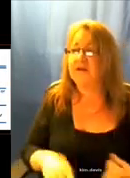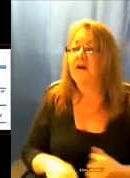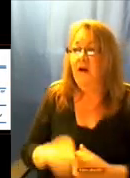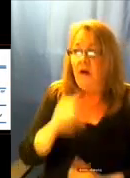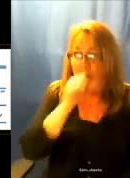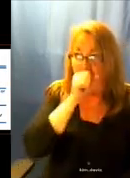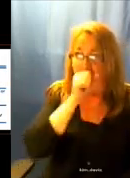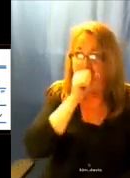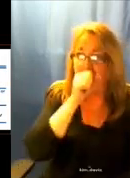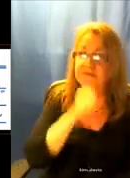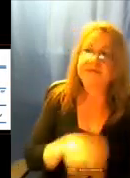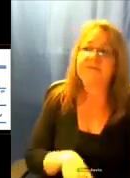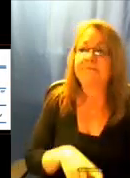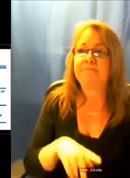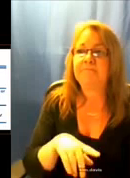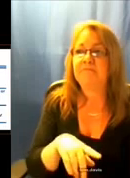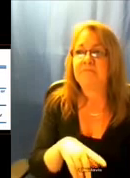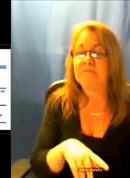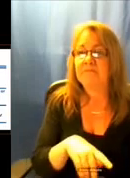or managers